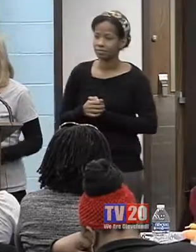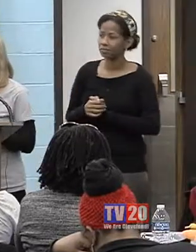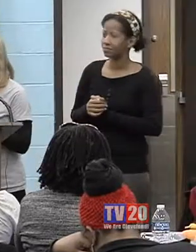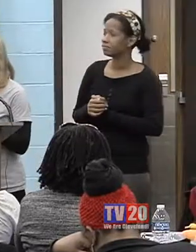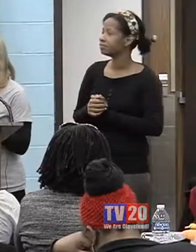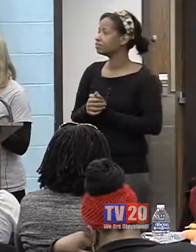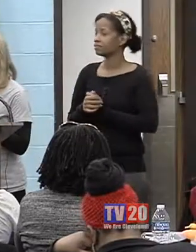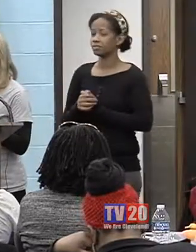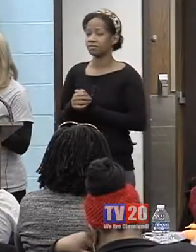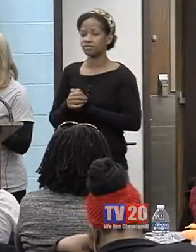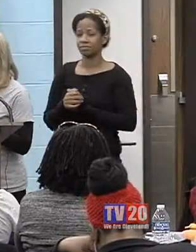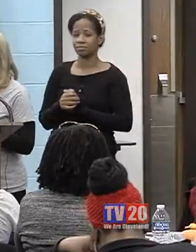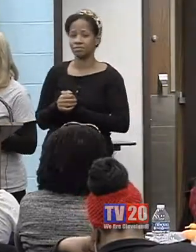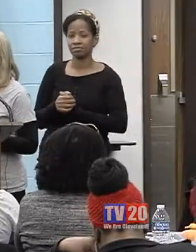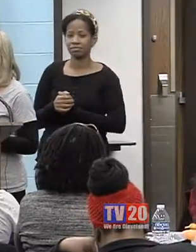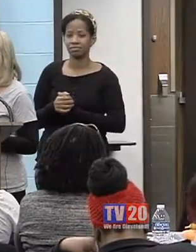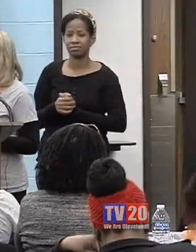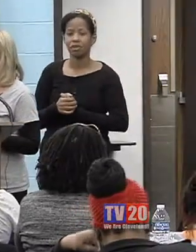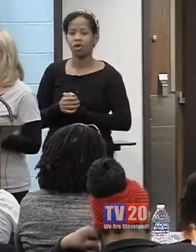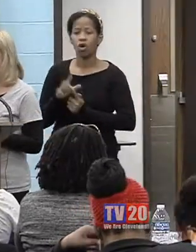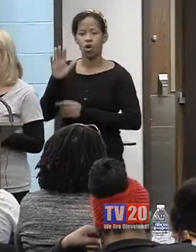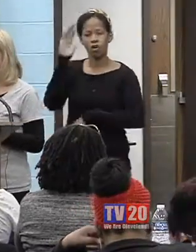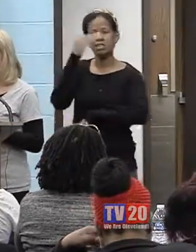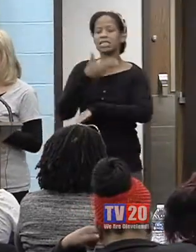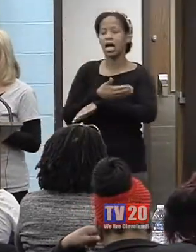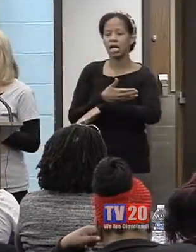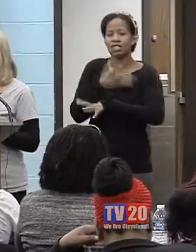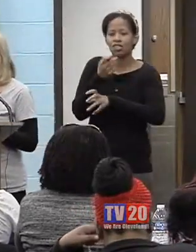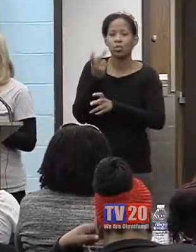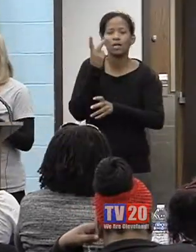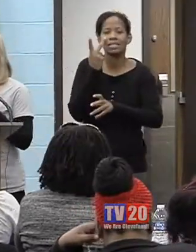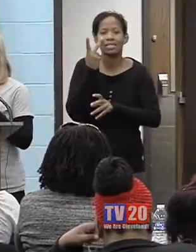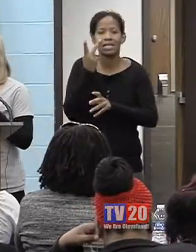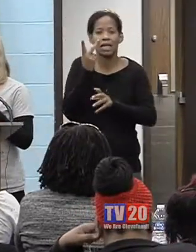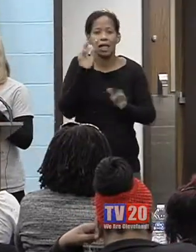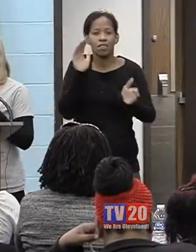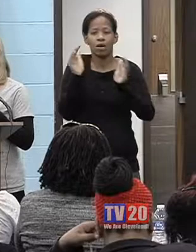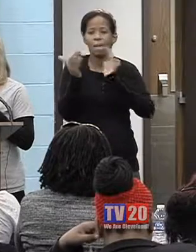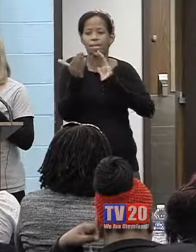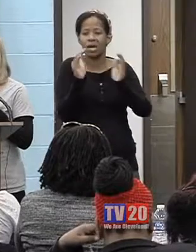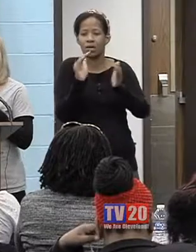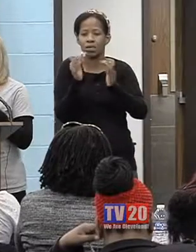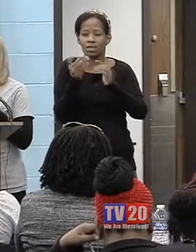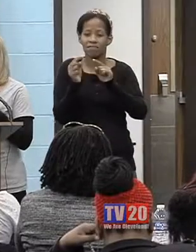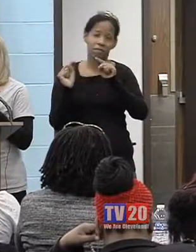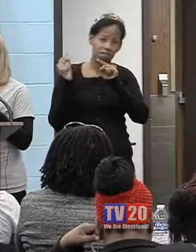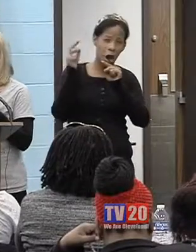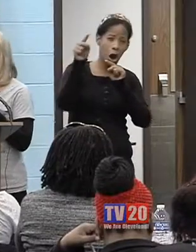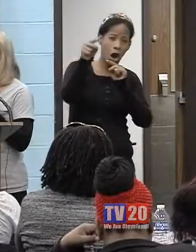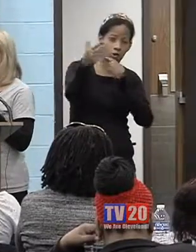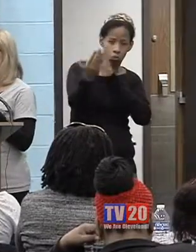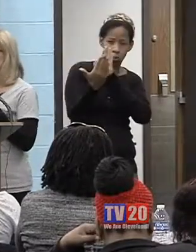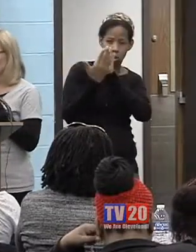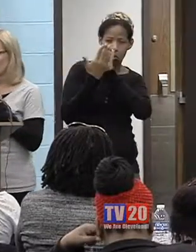So, we can help. So we have a dedicated staff to assist